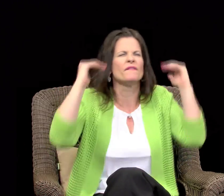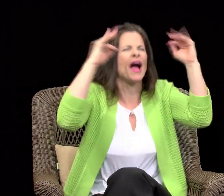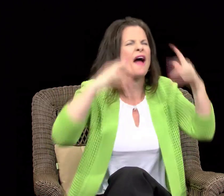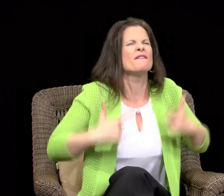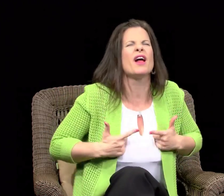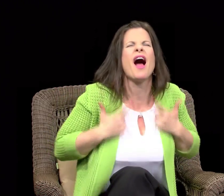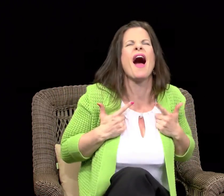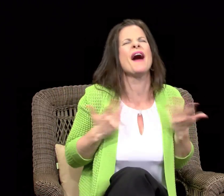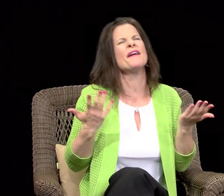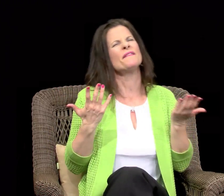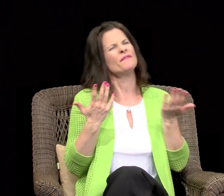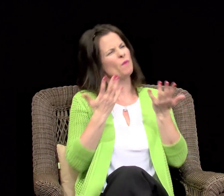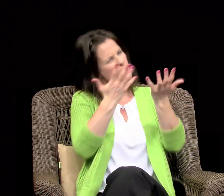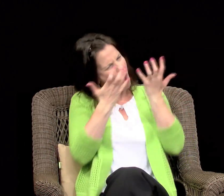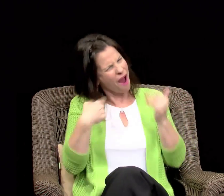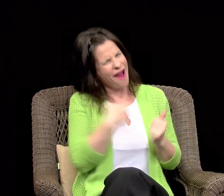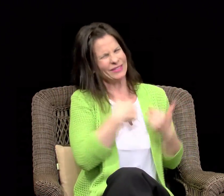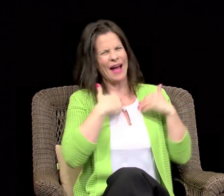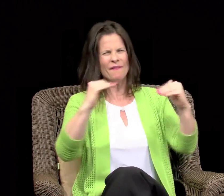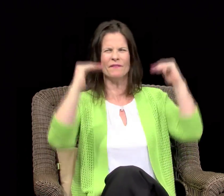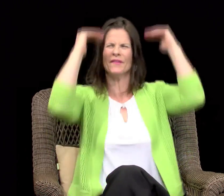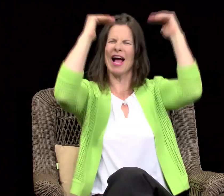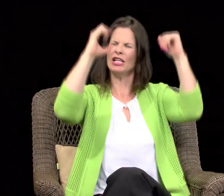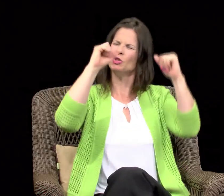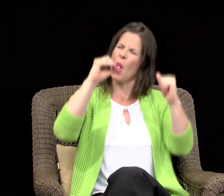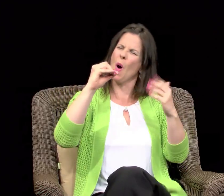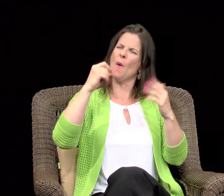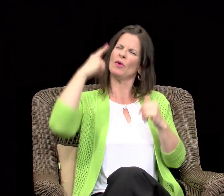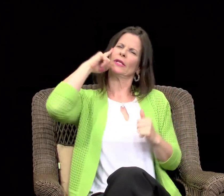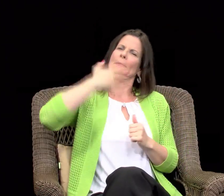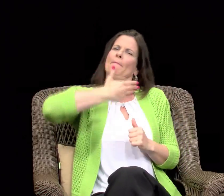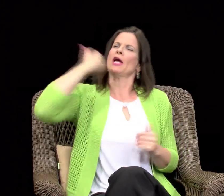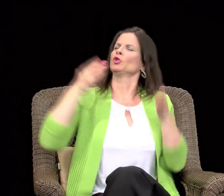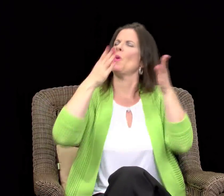them. They didn't feel that they could have advanced lives, but we can.